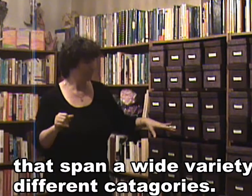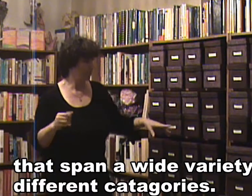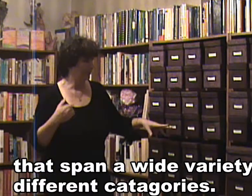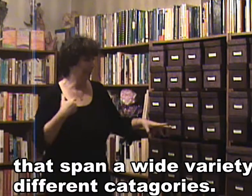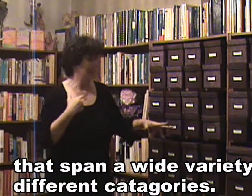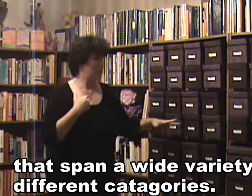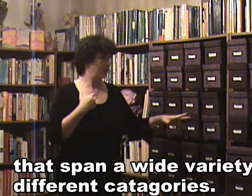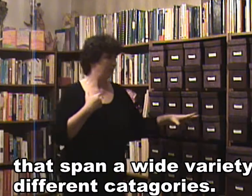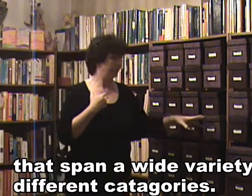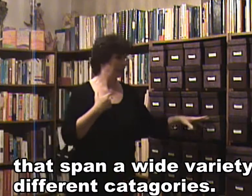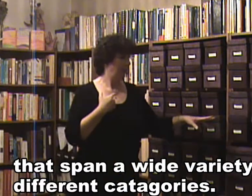We get into